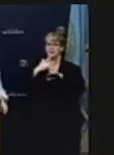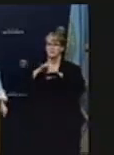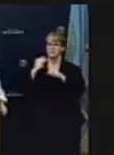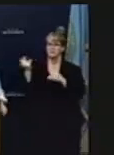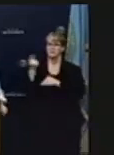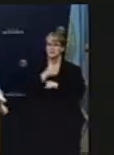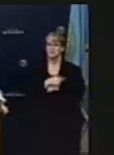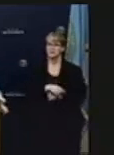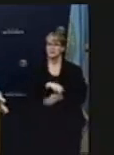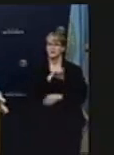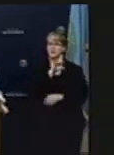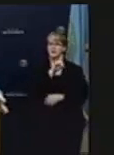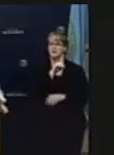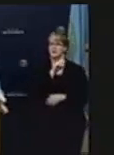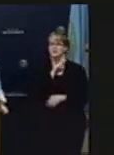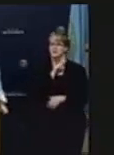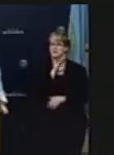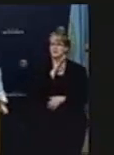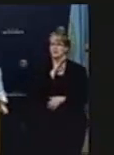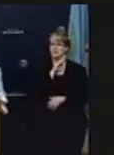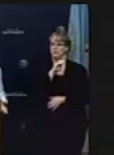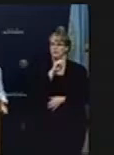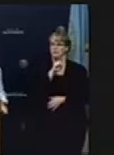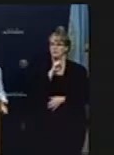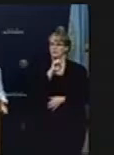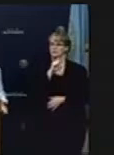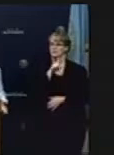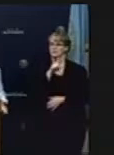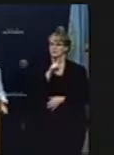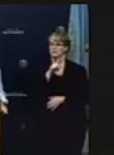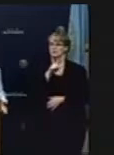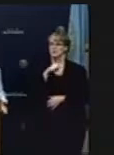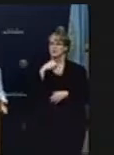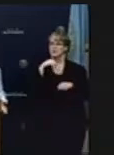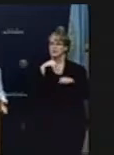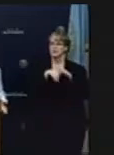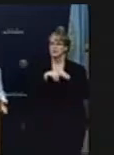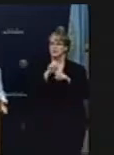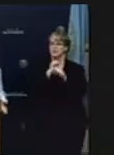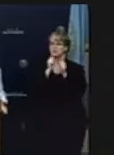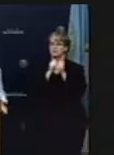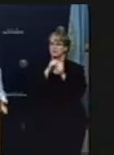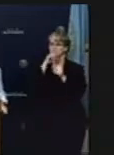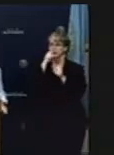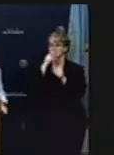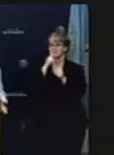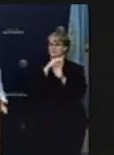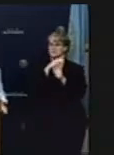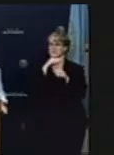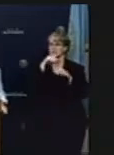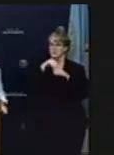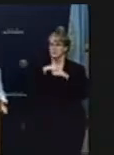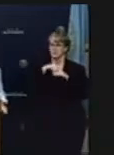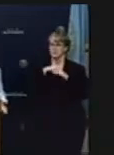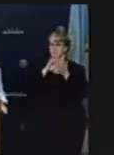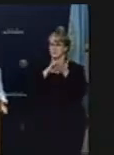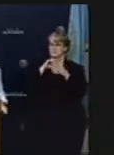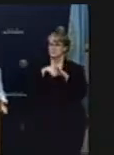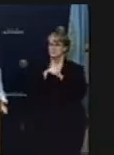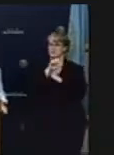today. Let's go to Dr. David Basel, who is the Pediatrics and Internal Medicine Doc at Avera.